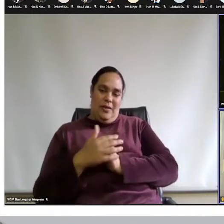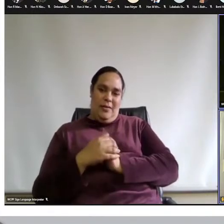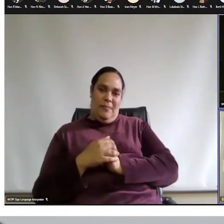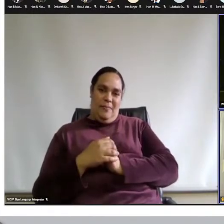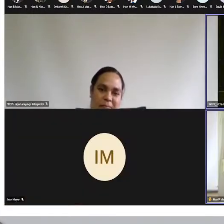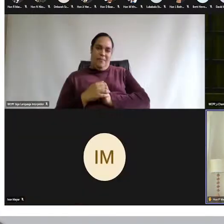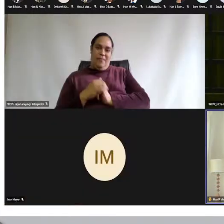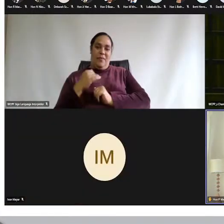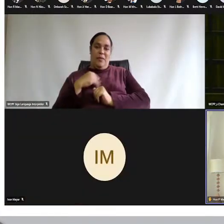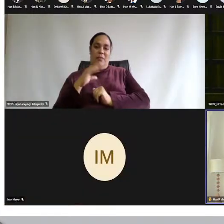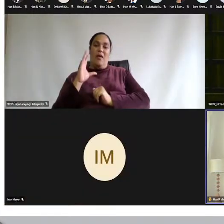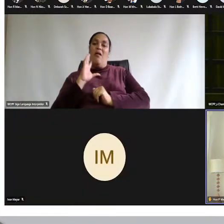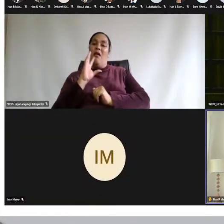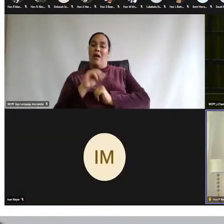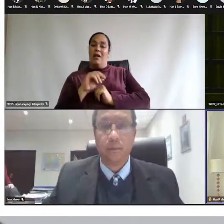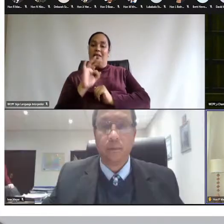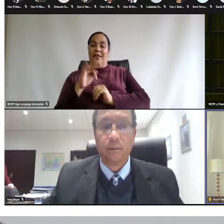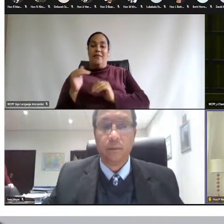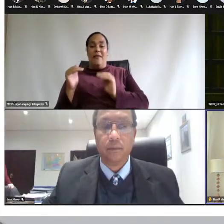I ask if it's fairly,